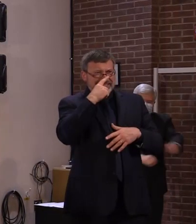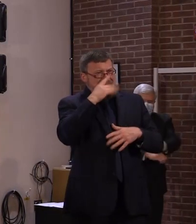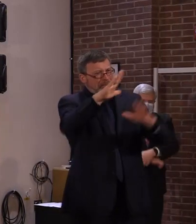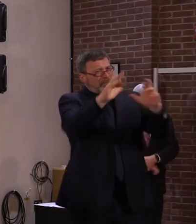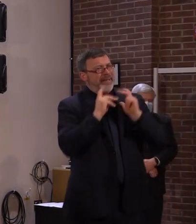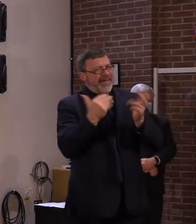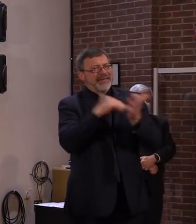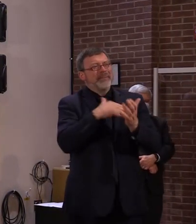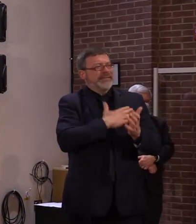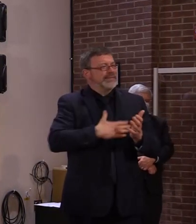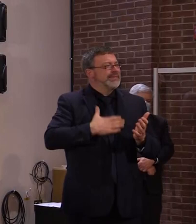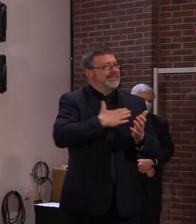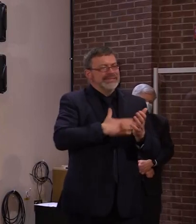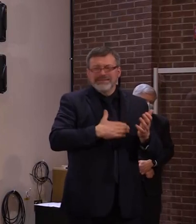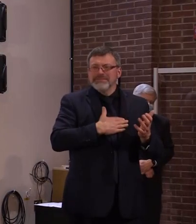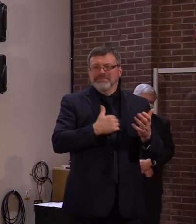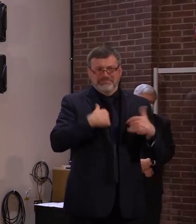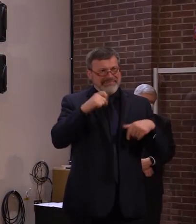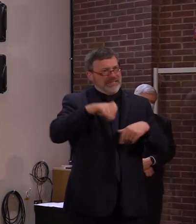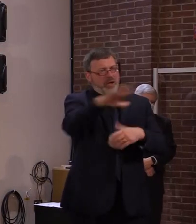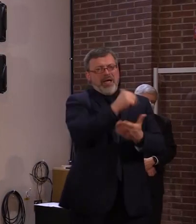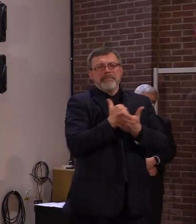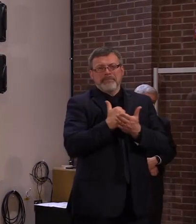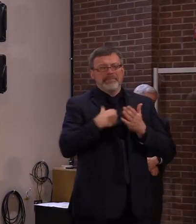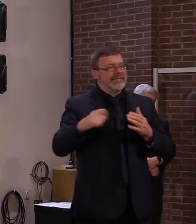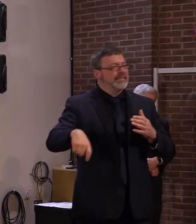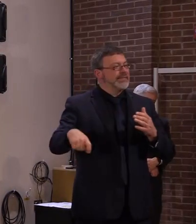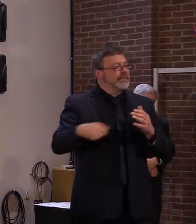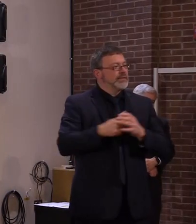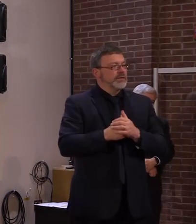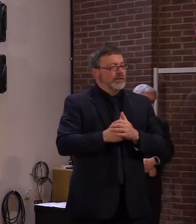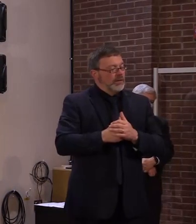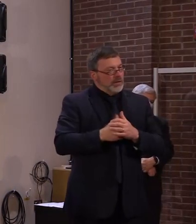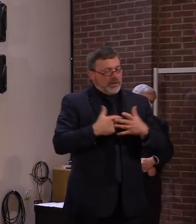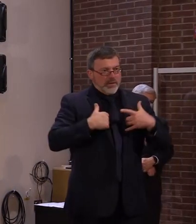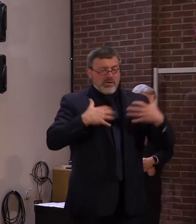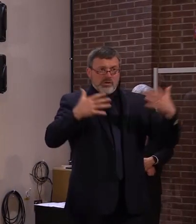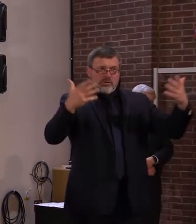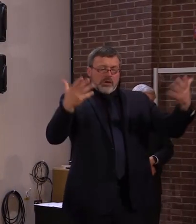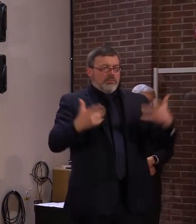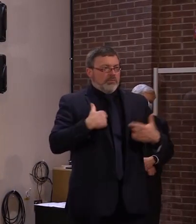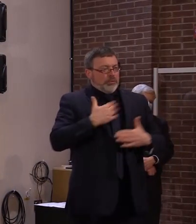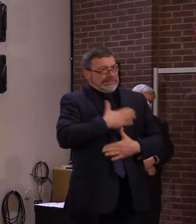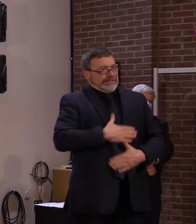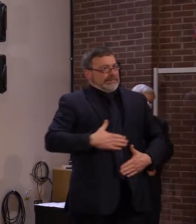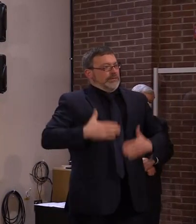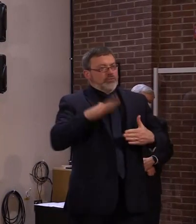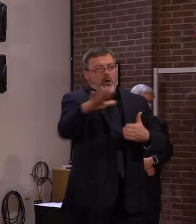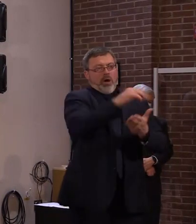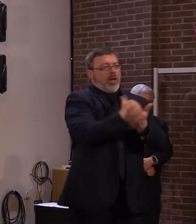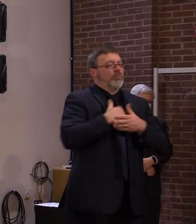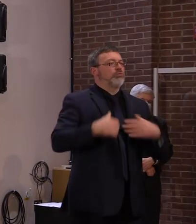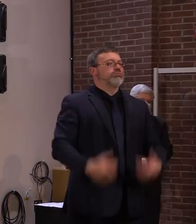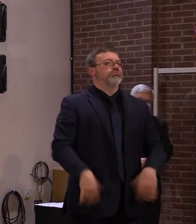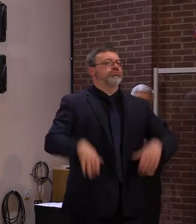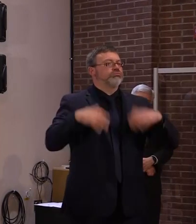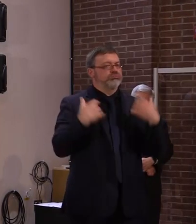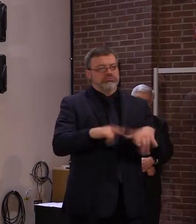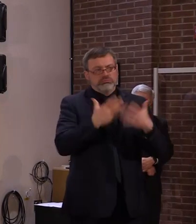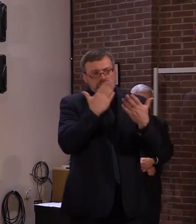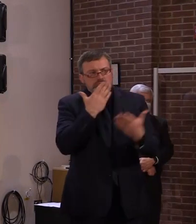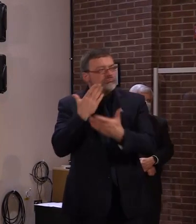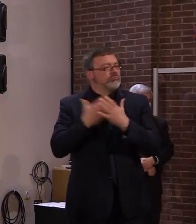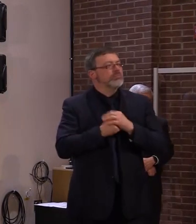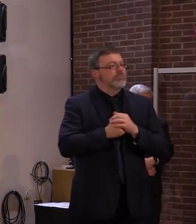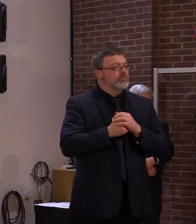vaccination campaign, and would certainly welcome your assistance at the vaccine clinics. And again, thank you for your